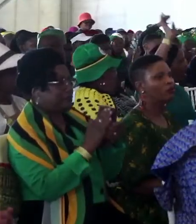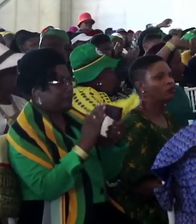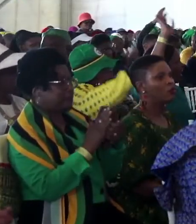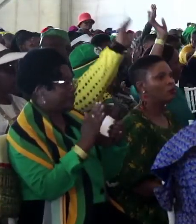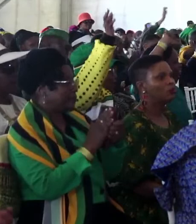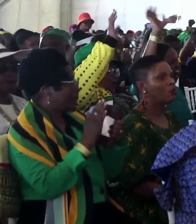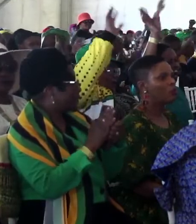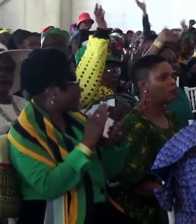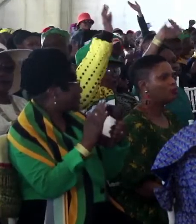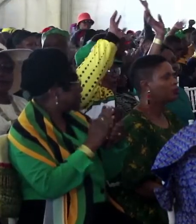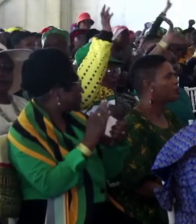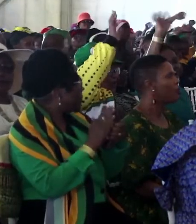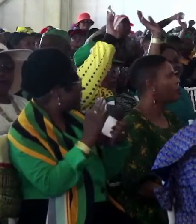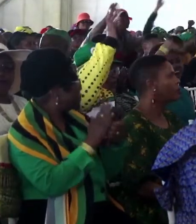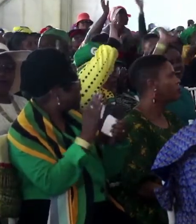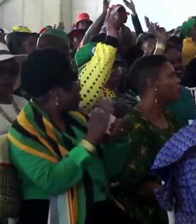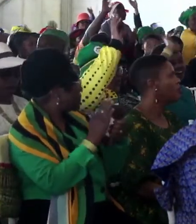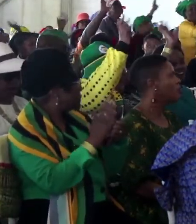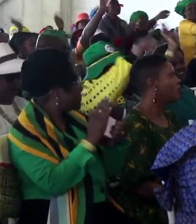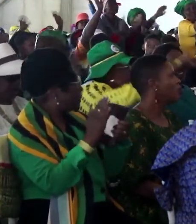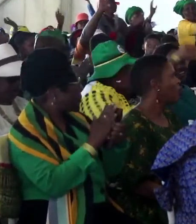bembiza.